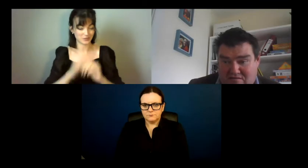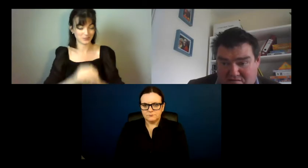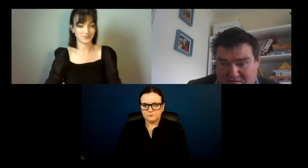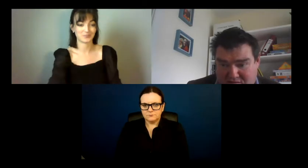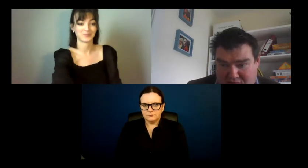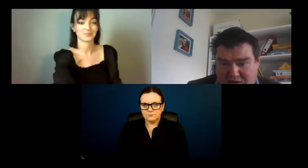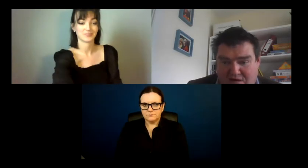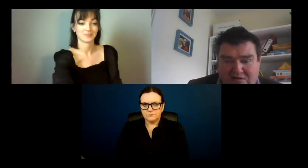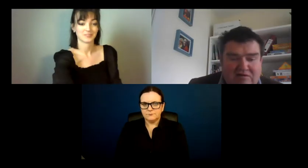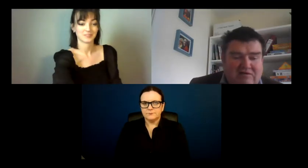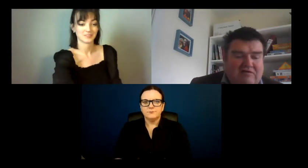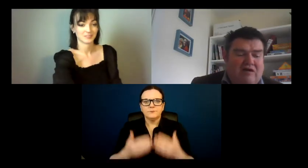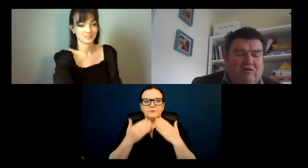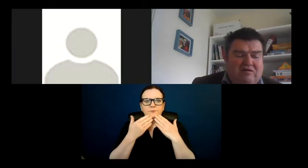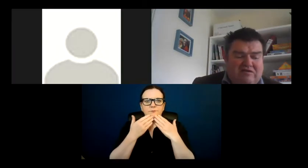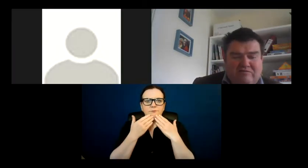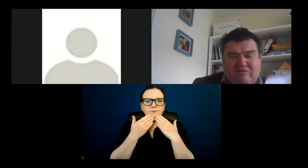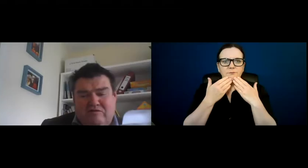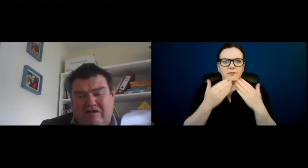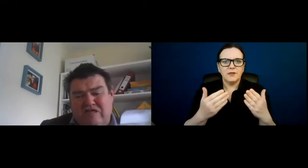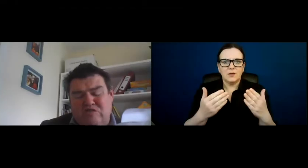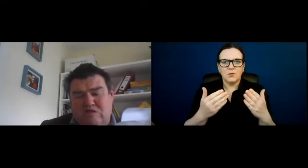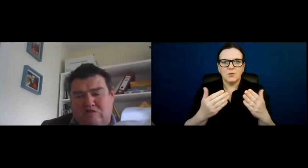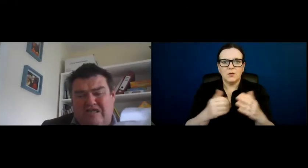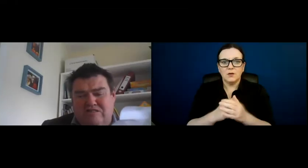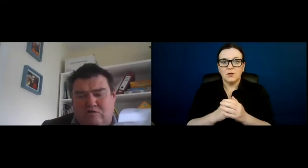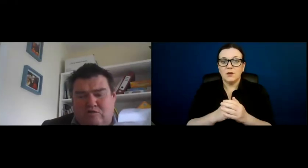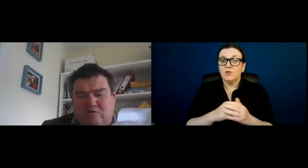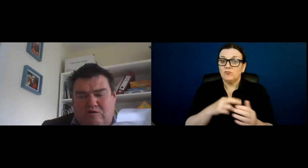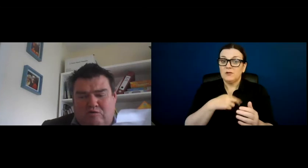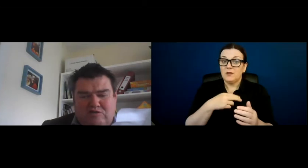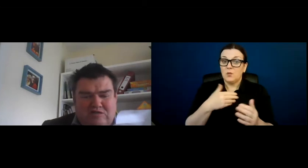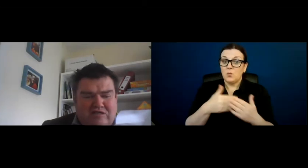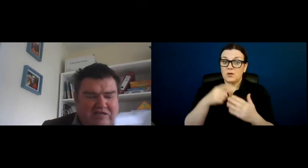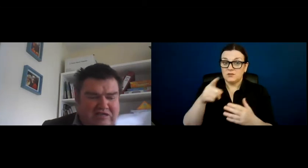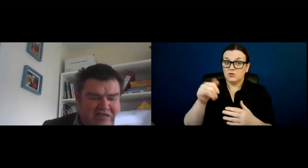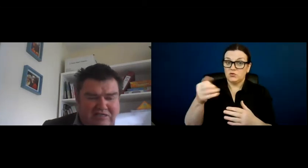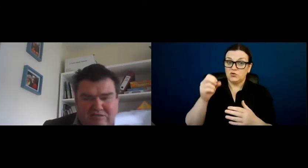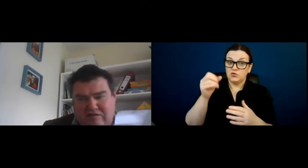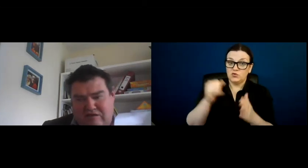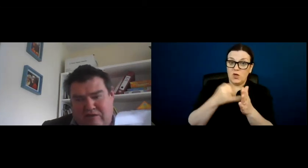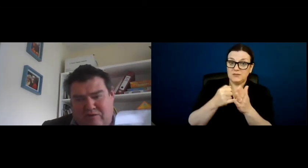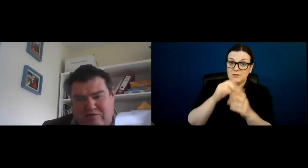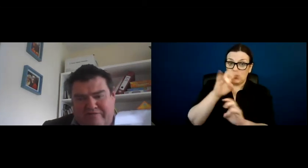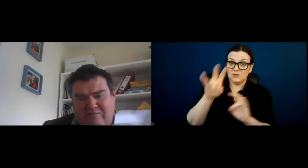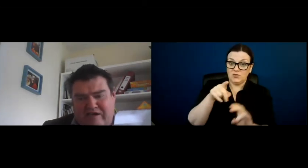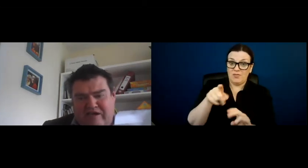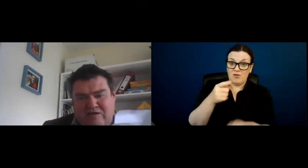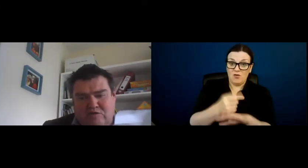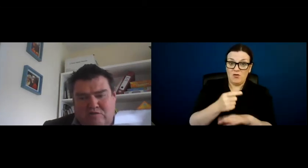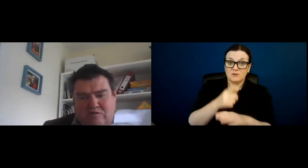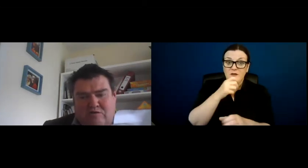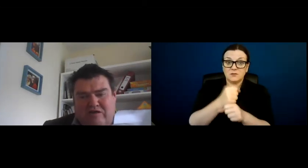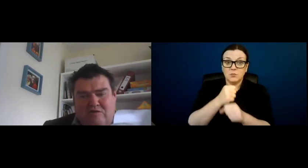Thank you. Thank you, Joe. Now, in relation to John's question there, he said about the family